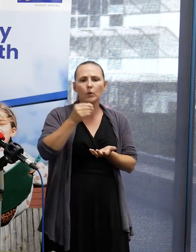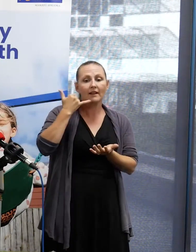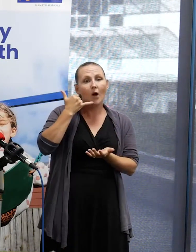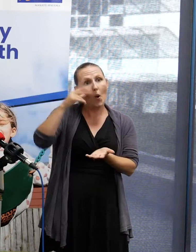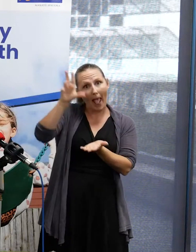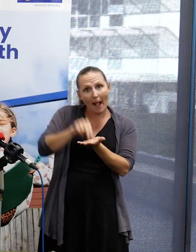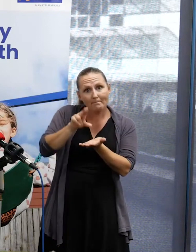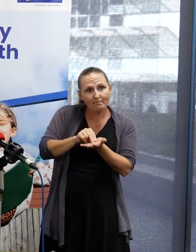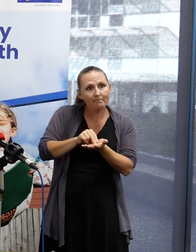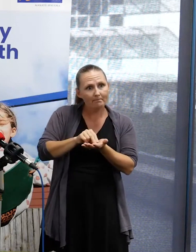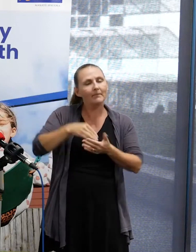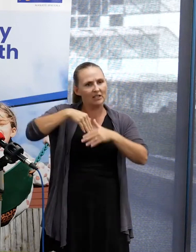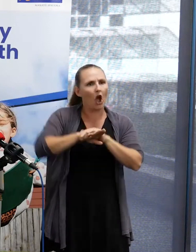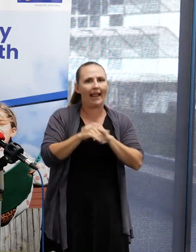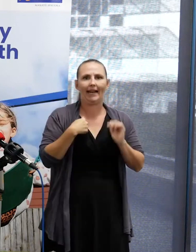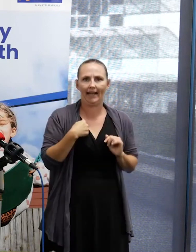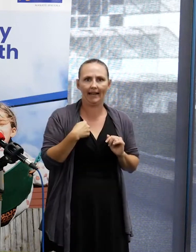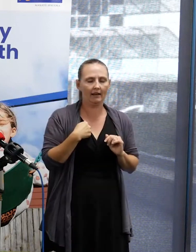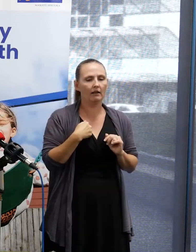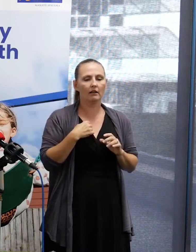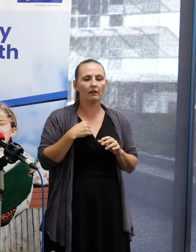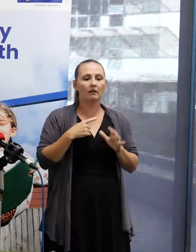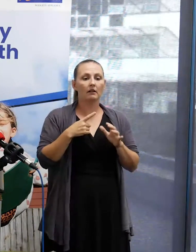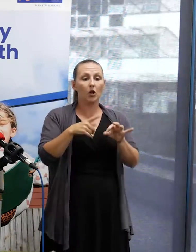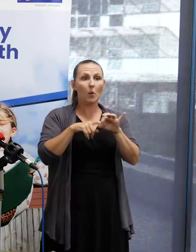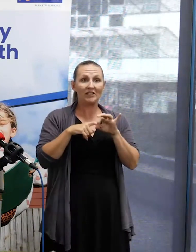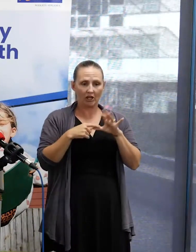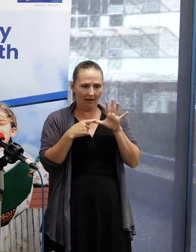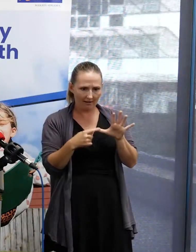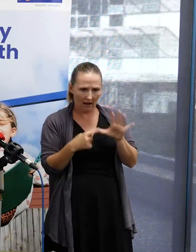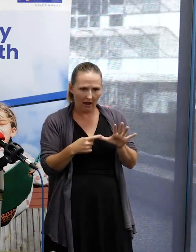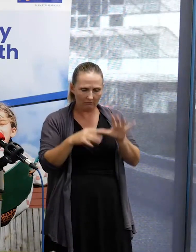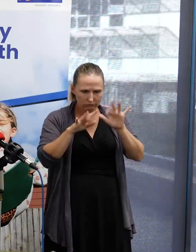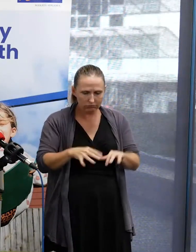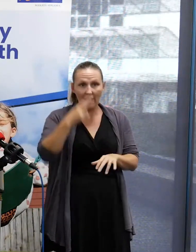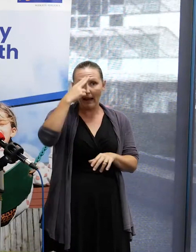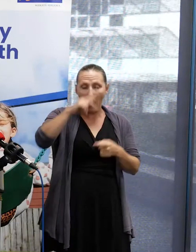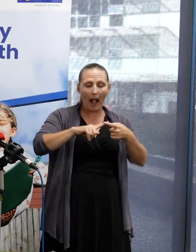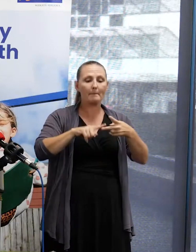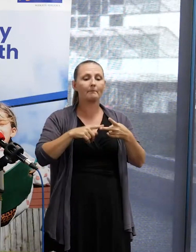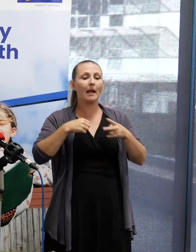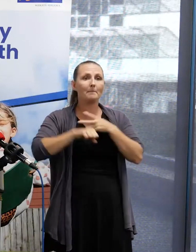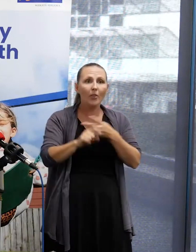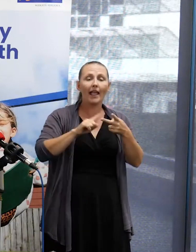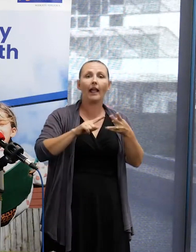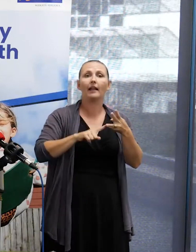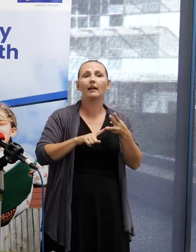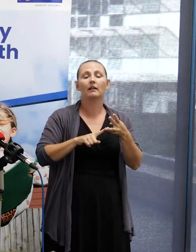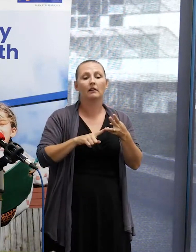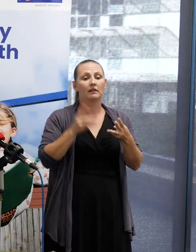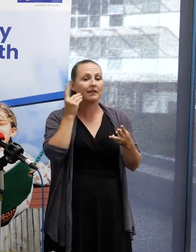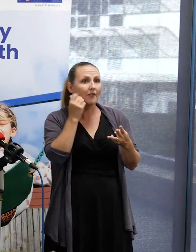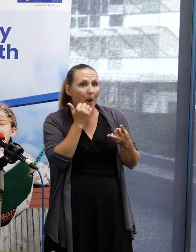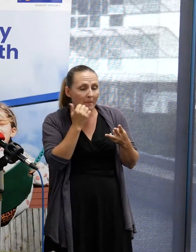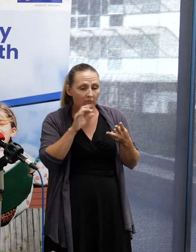in, it asks you a series of questions, you put in your name, your date of birth, your cell phone number, your email